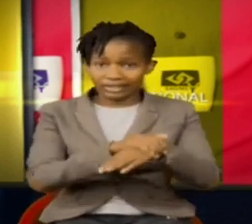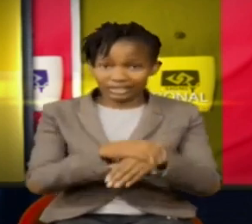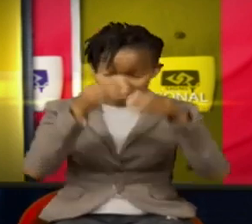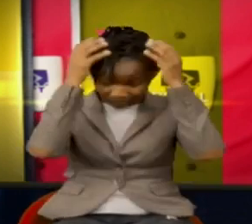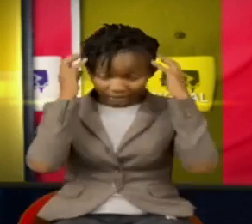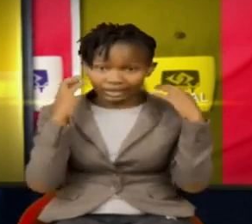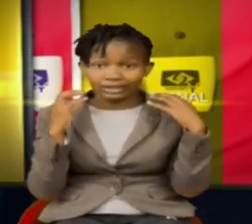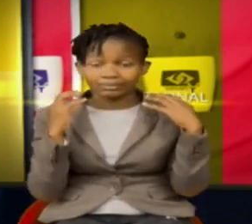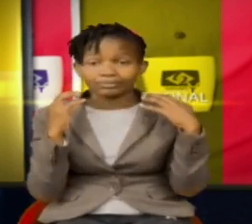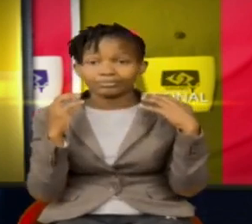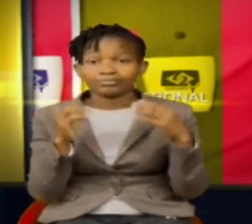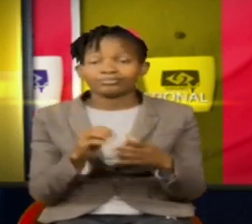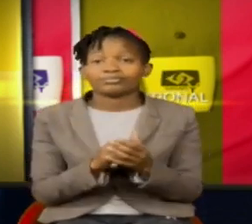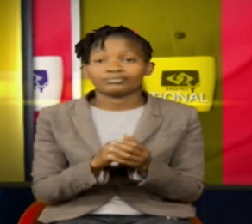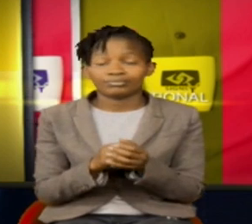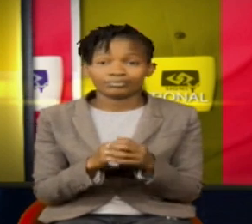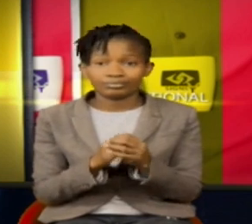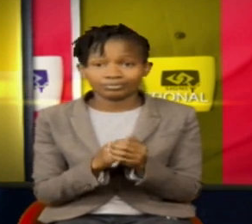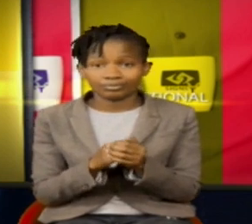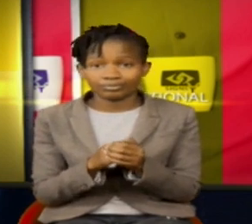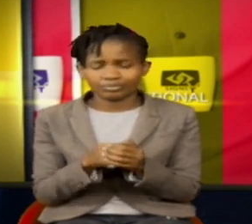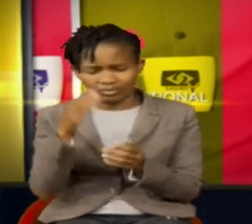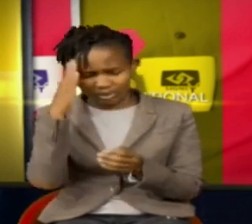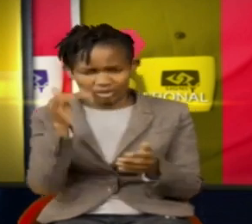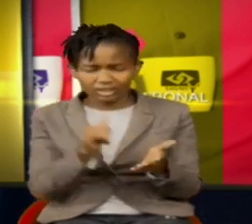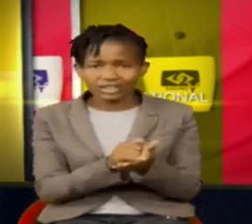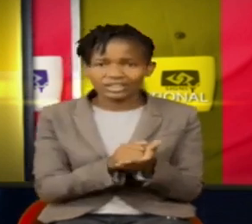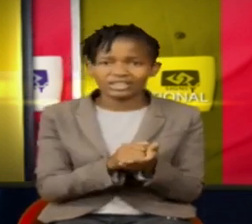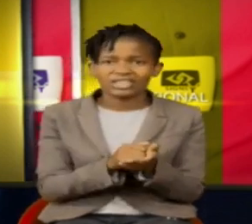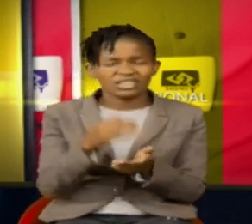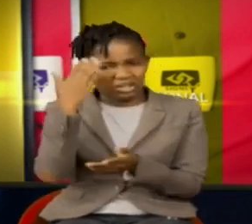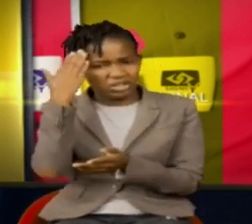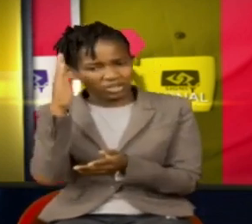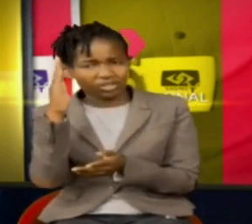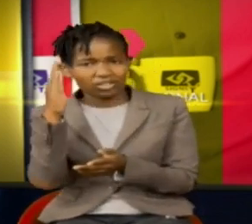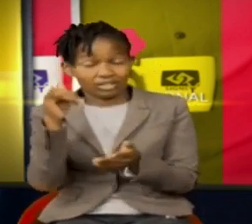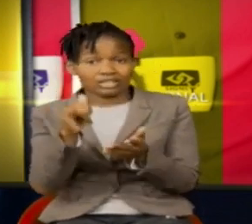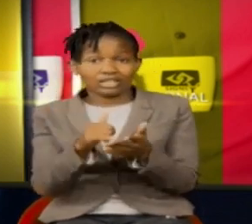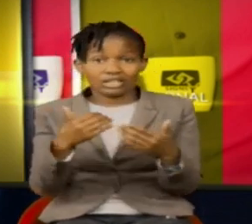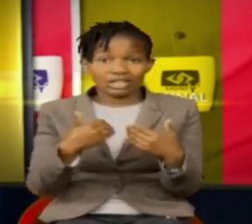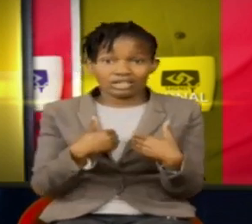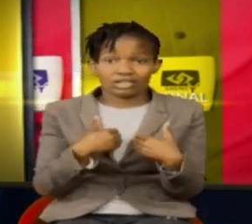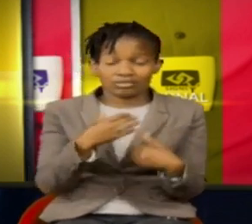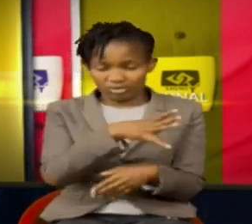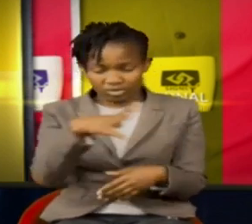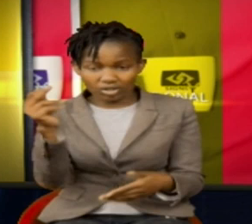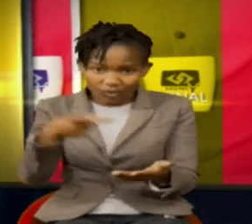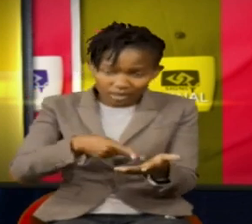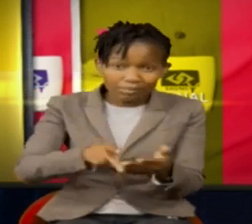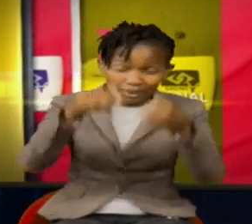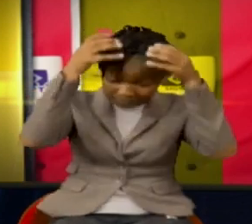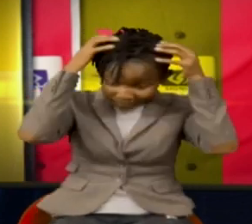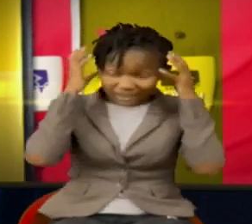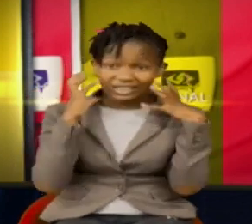Mm-hmm. Walk into a chemist, get yourself a pack of CDs. We you know that teenies don't even know that they have the right to walk into a chemist or a pharmacy. I